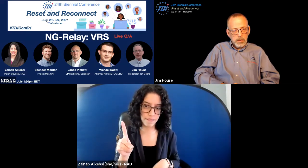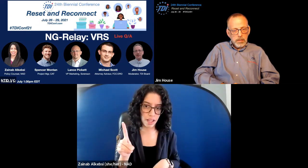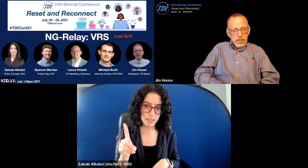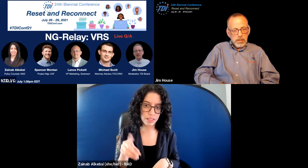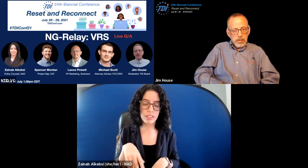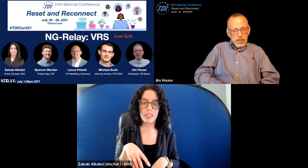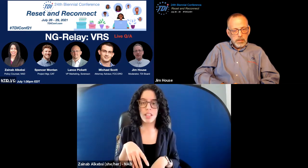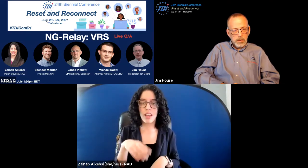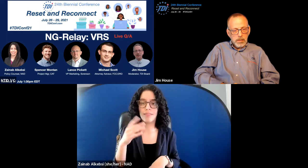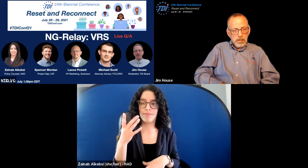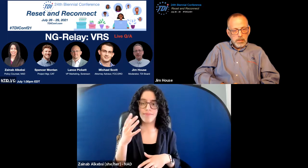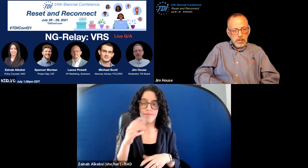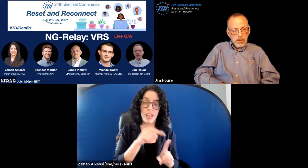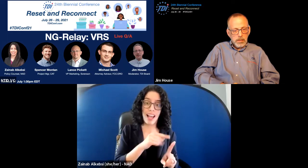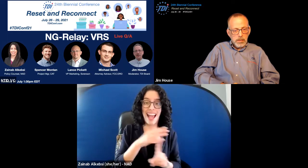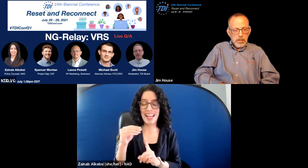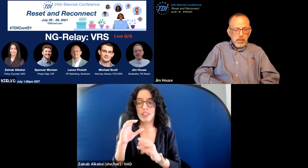communication access fund